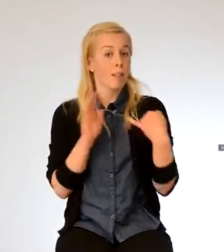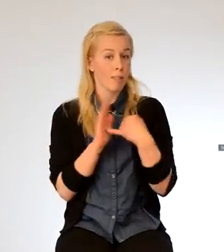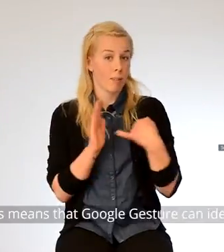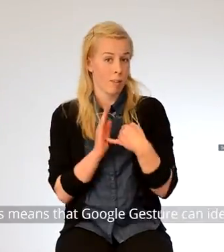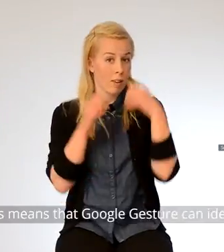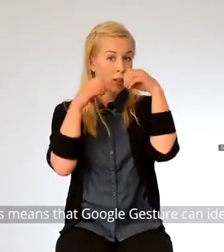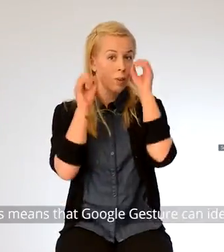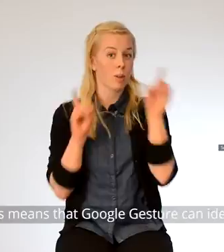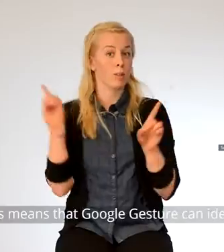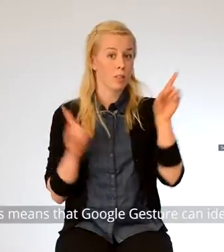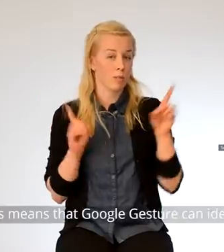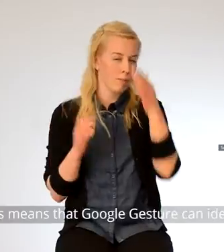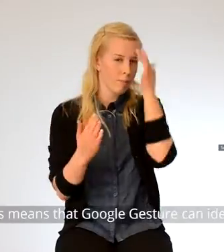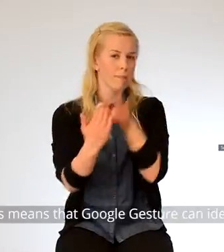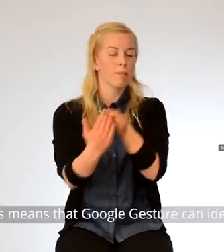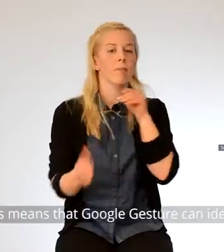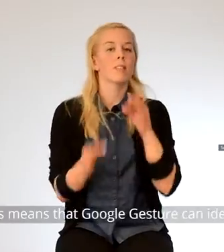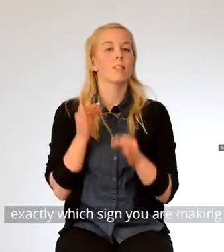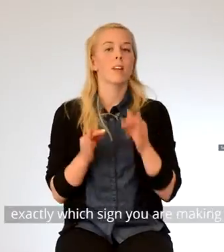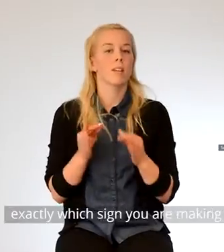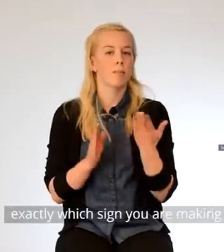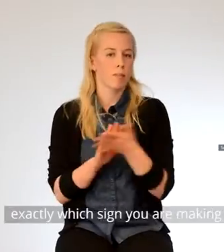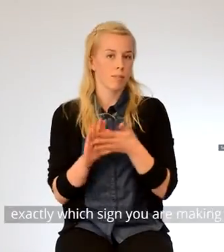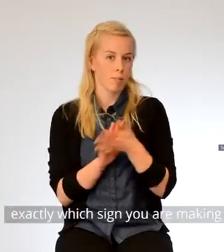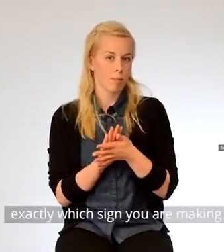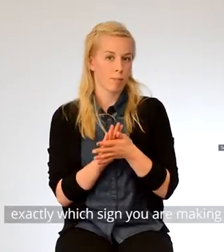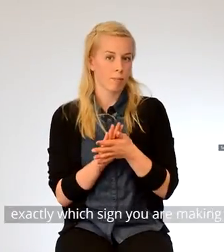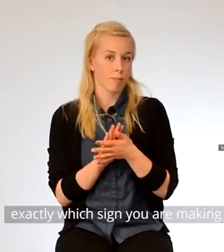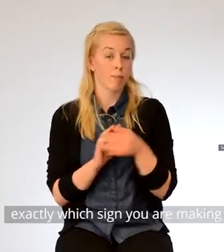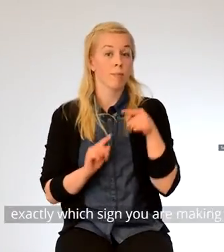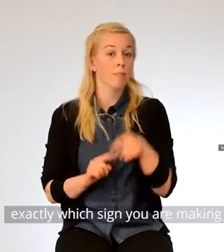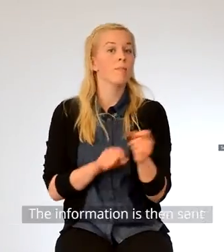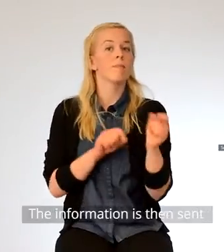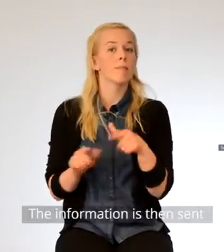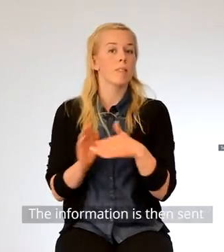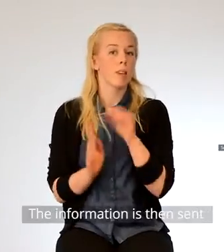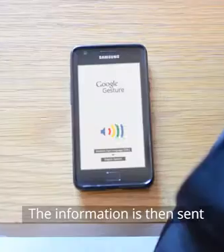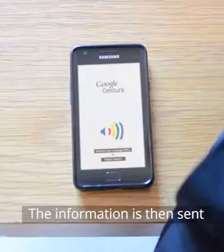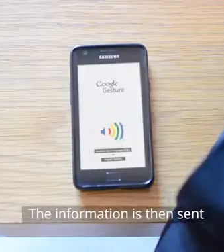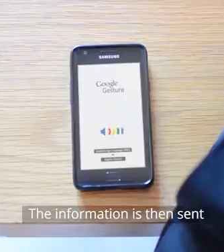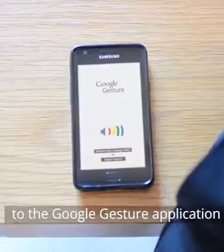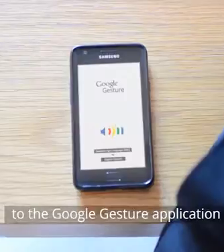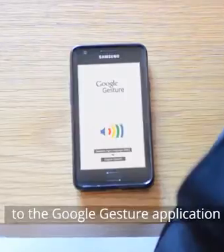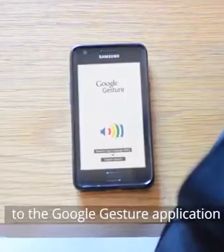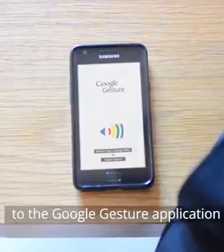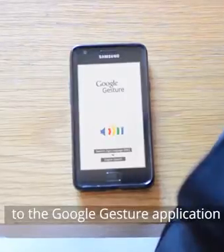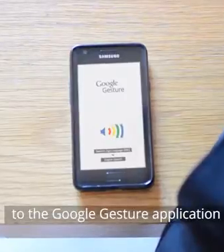This means that Google Gesture can identify exactly which sign you are making. The information is then sent to the Google Gesture